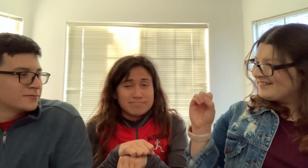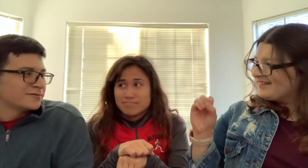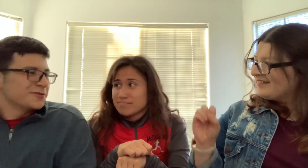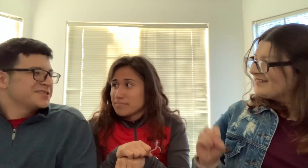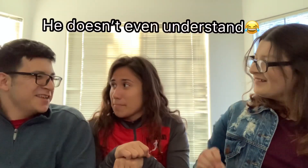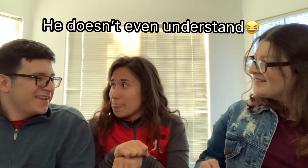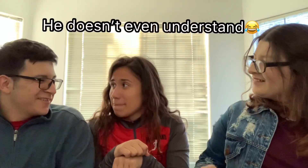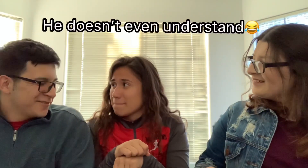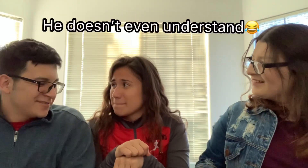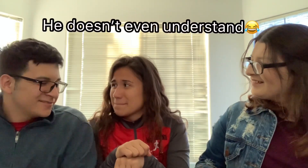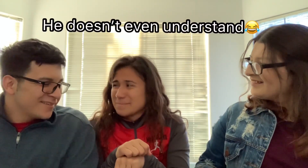What did you say?